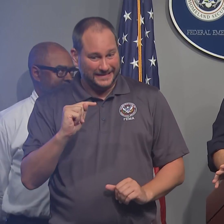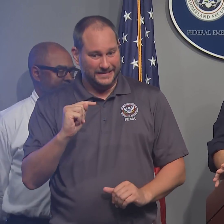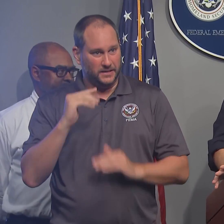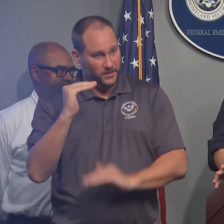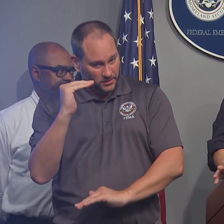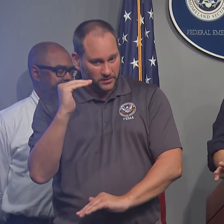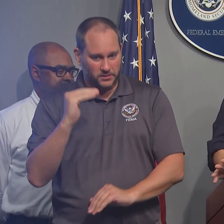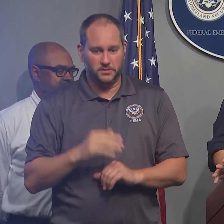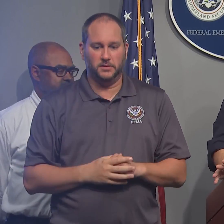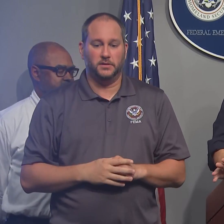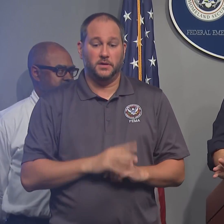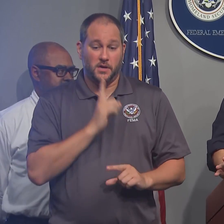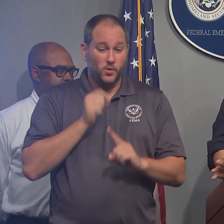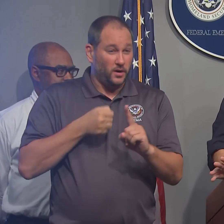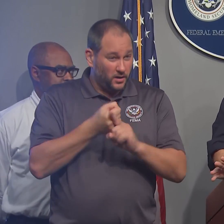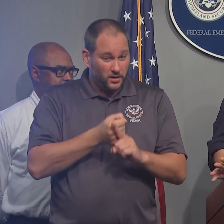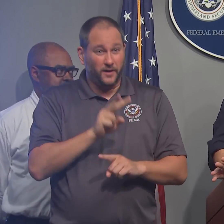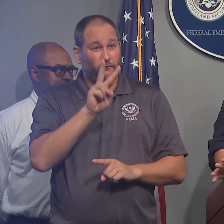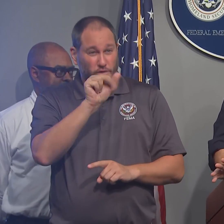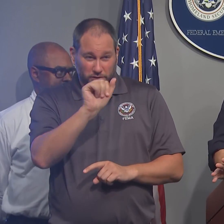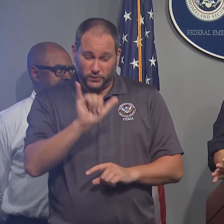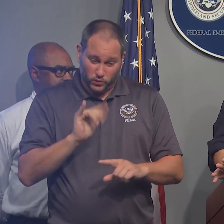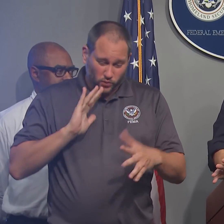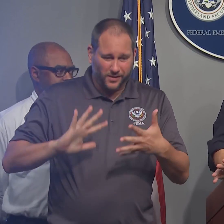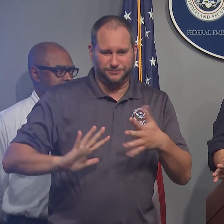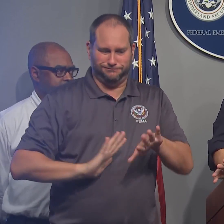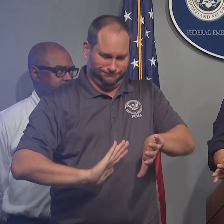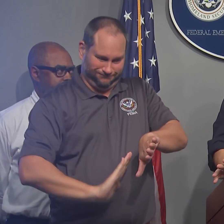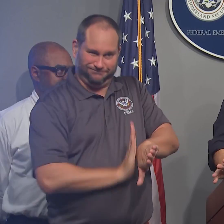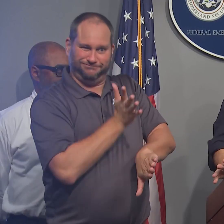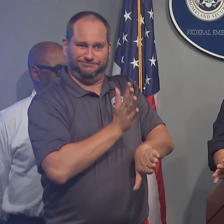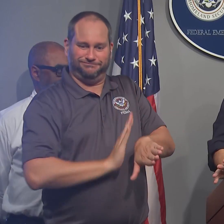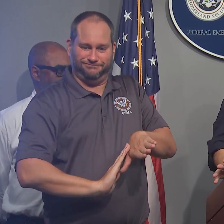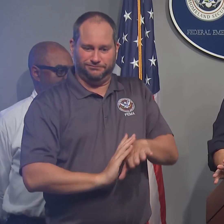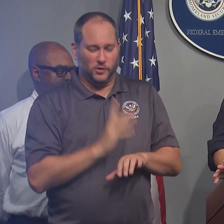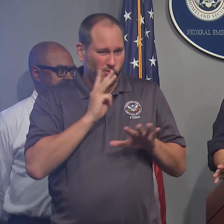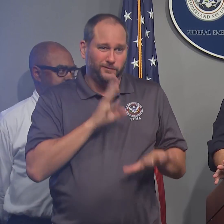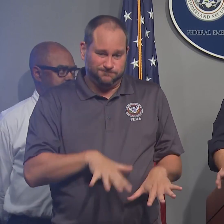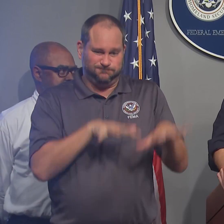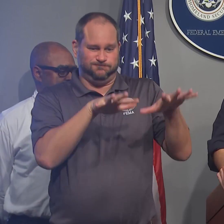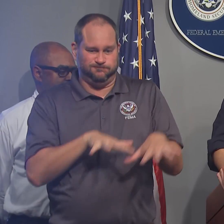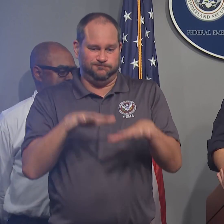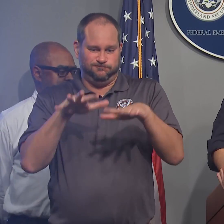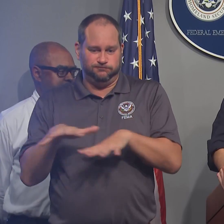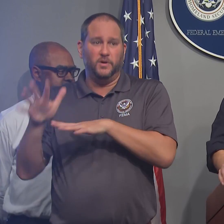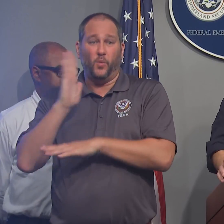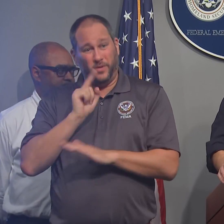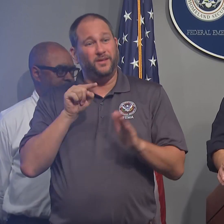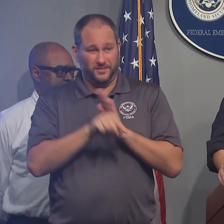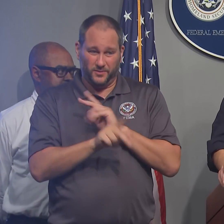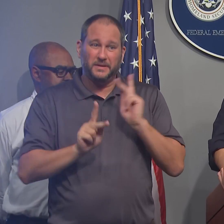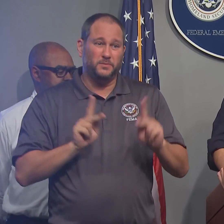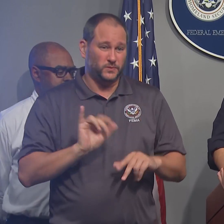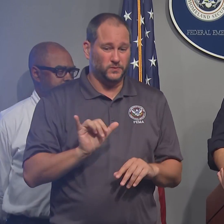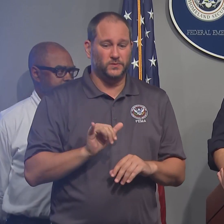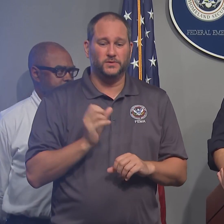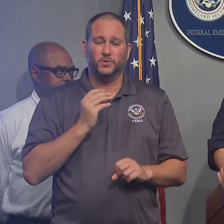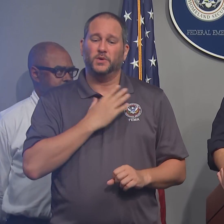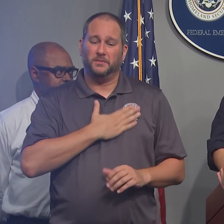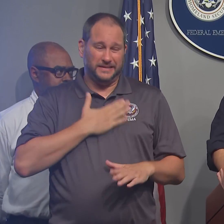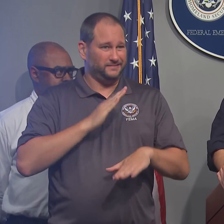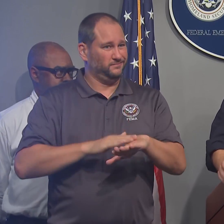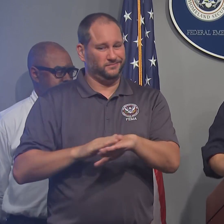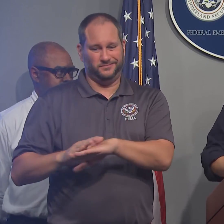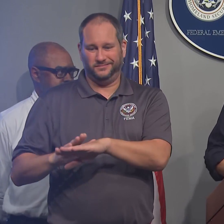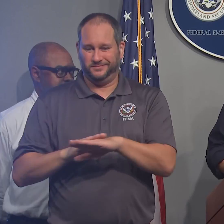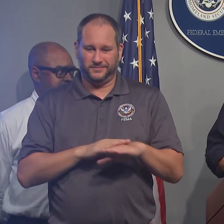very dangerous storm. Inland flooding kills a lot of people, unfortunately, and that's what we're about to see. So please keep that in mind. The other thing